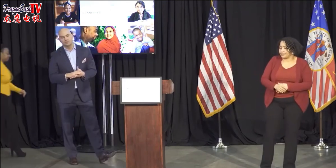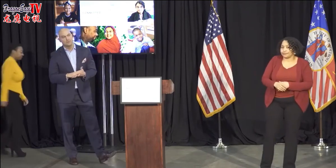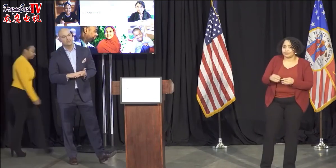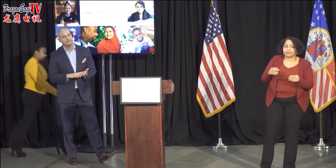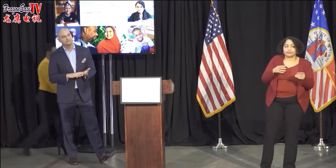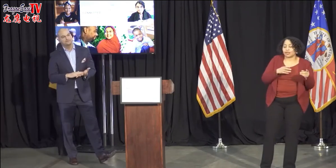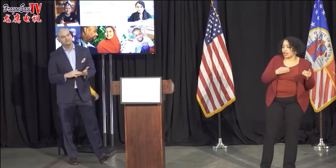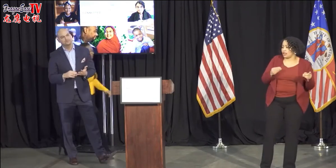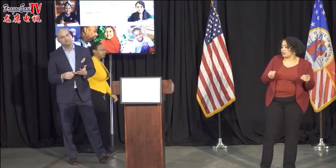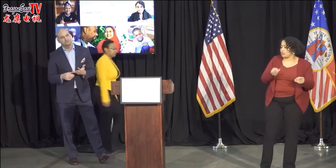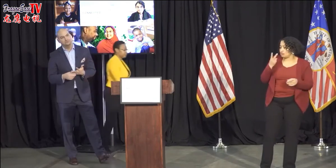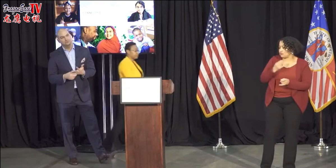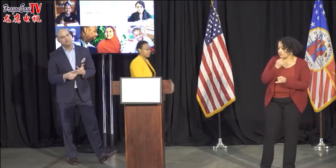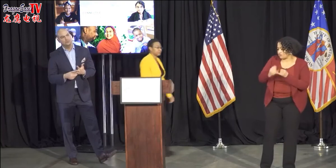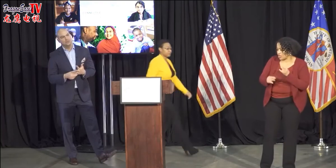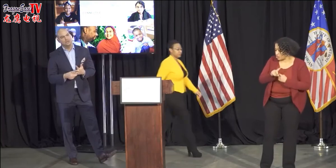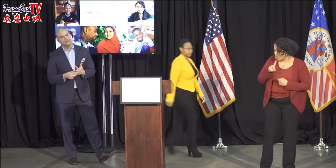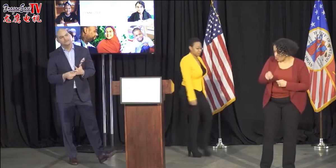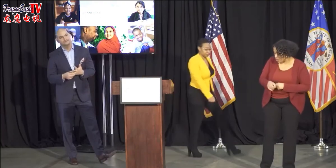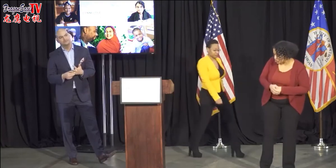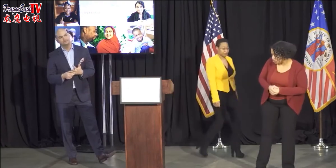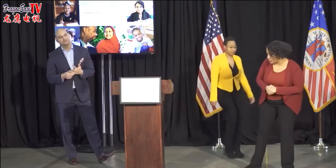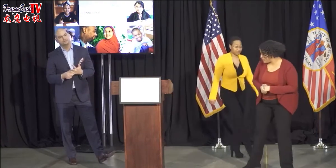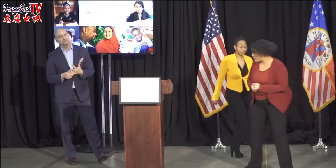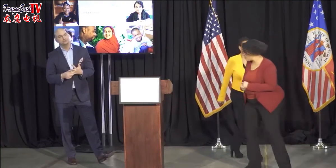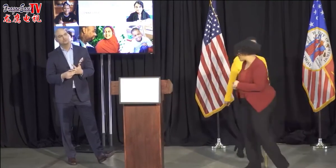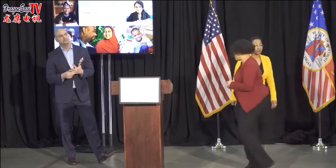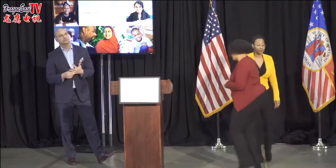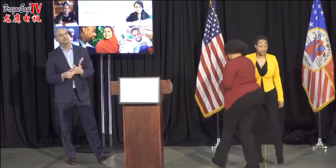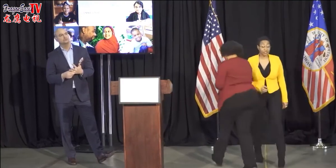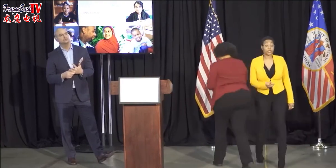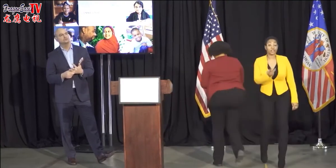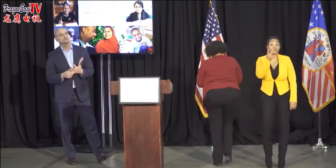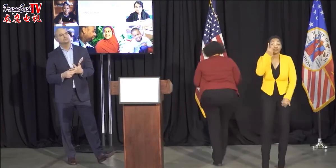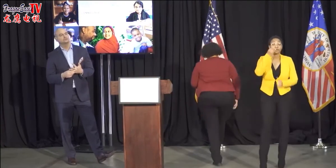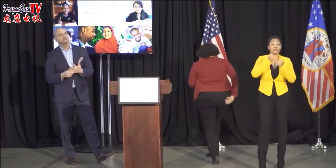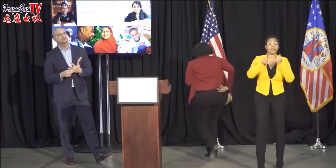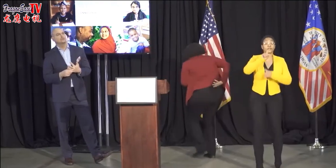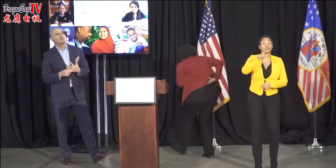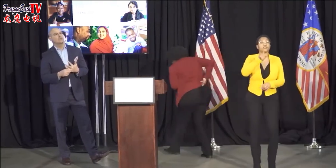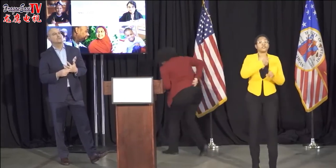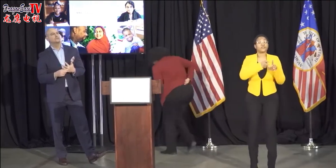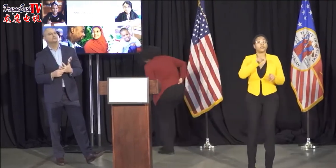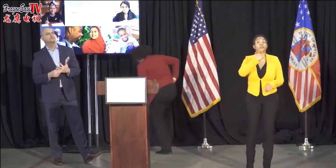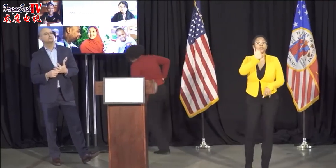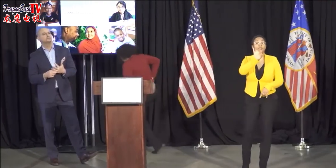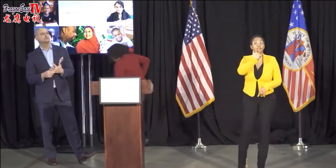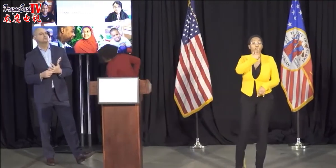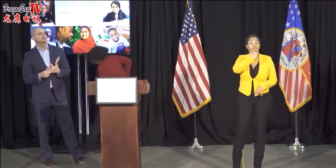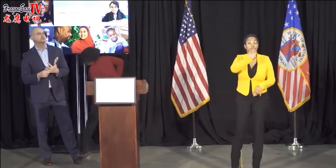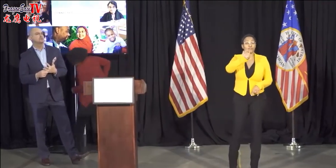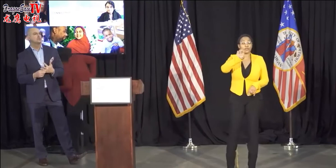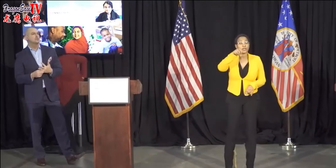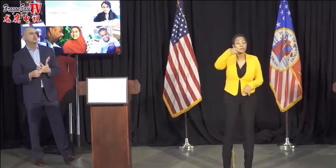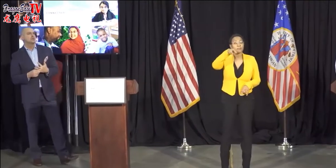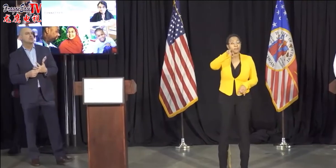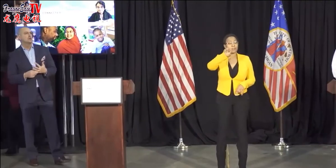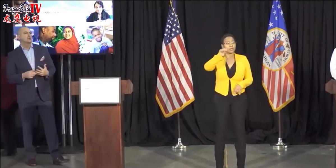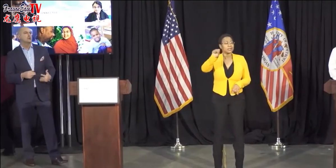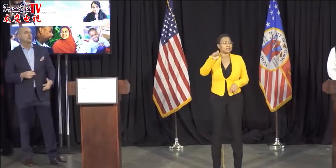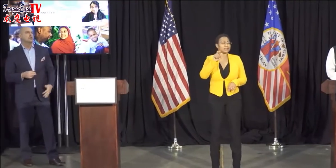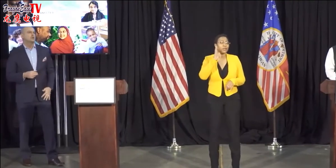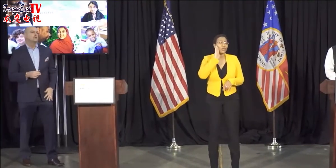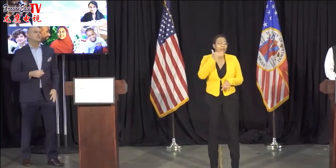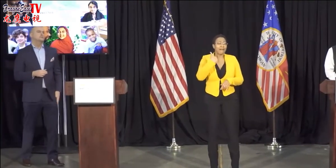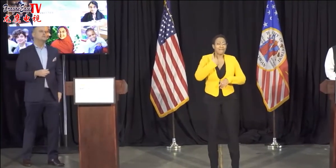and then two final questions come from ML Elric at the Detroit Free Press. Wanted to know, first of all, will there be any sort of